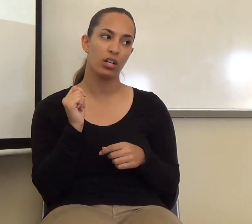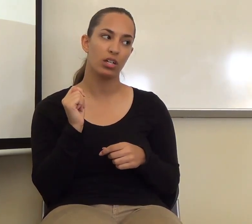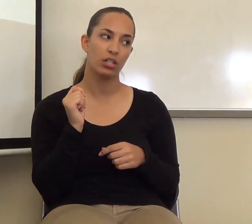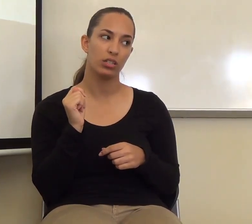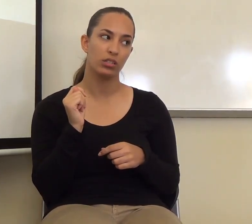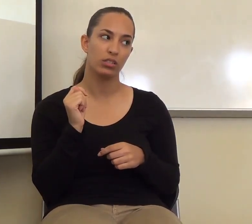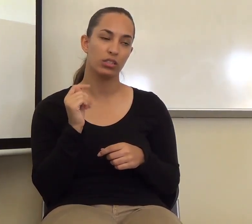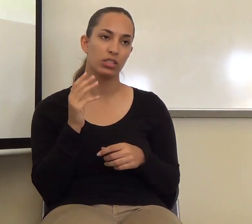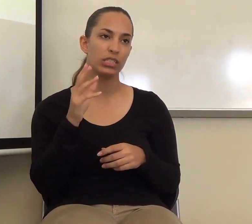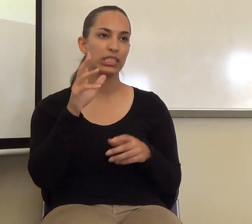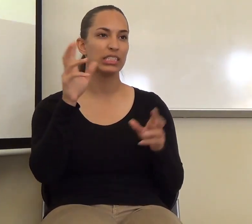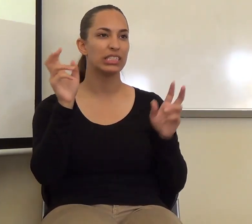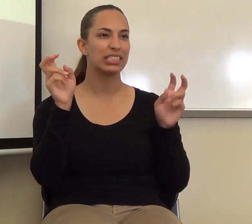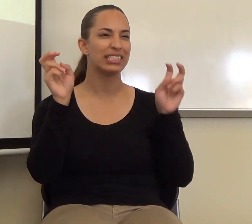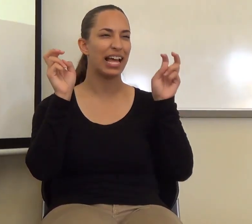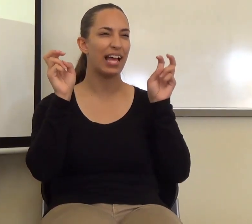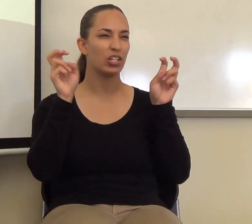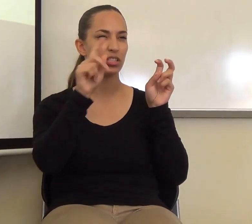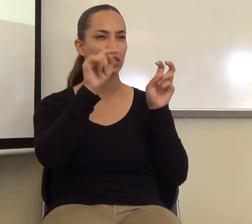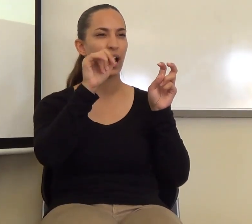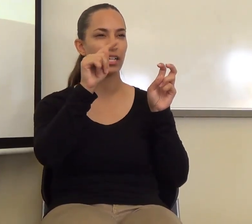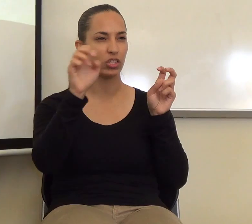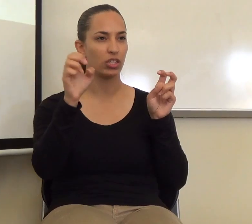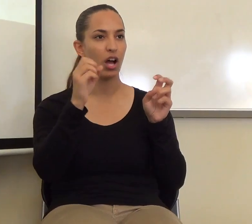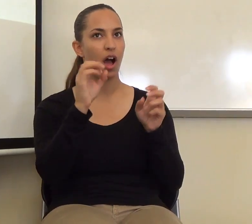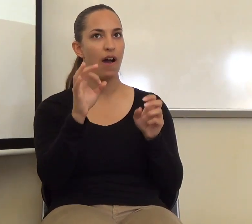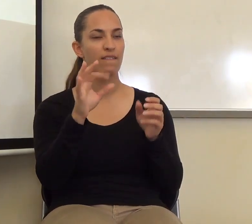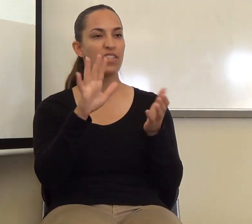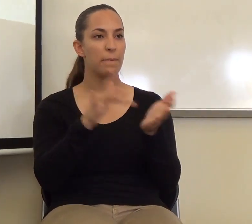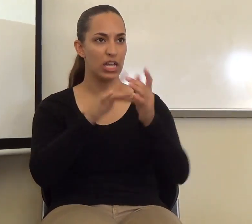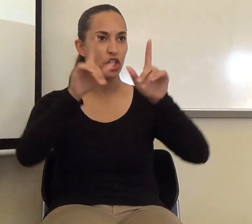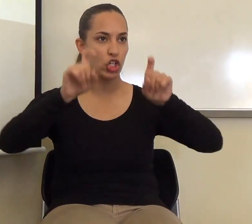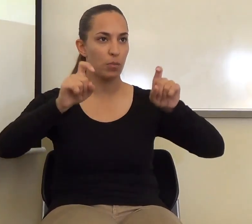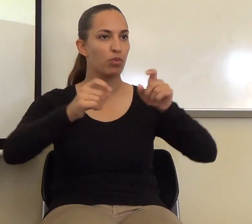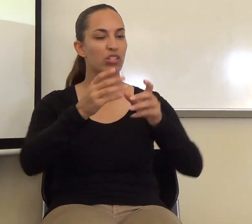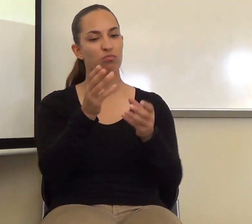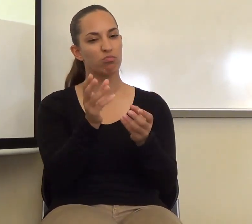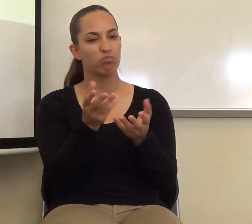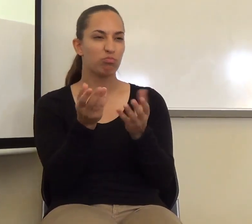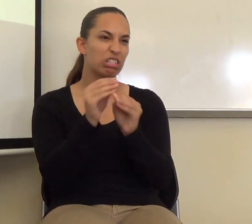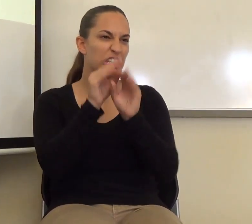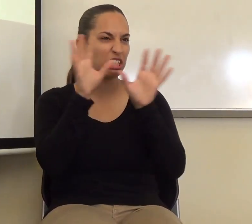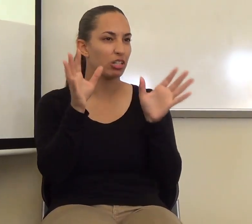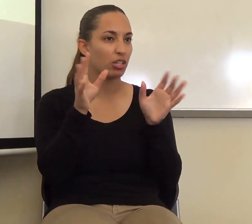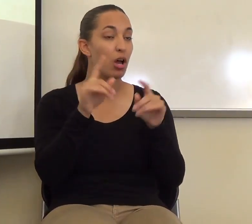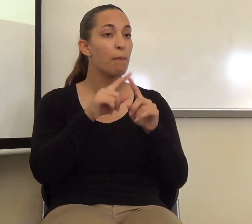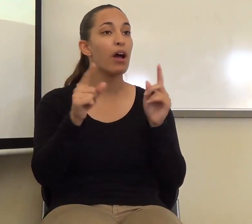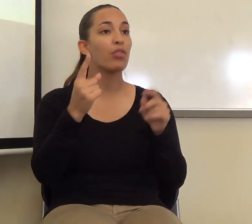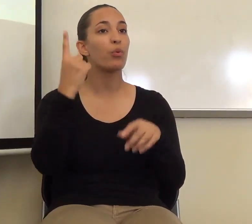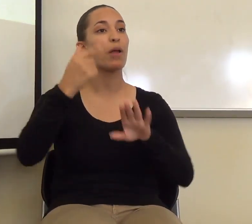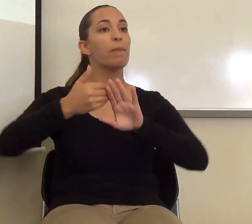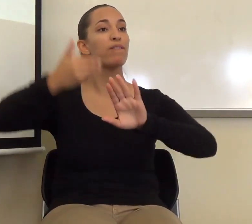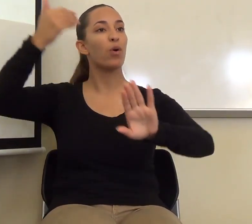title of the midterm was pretty straightforward. But the title of the one before that, remember the one seat